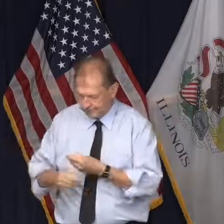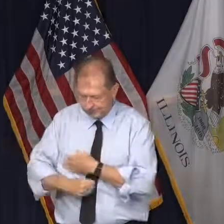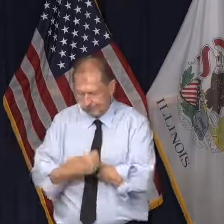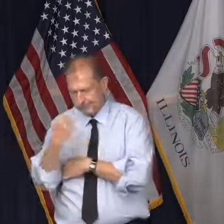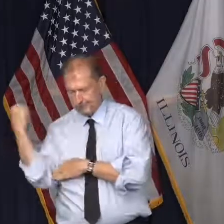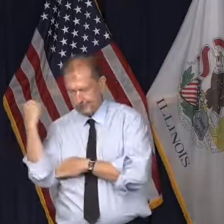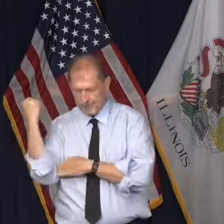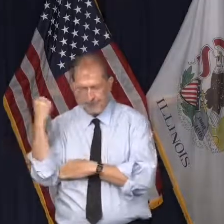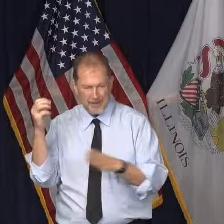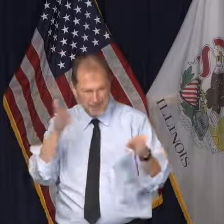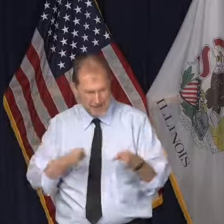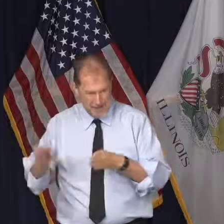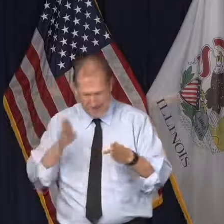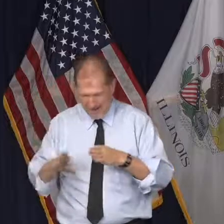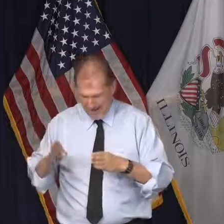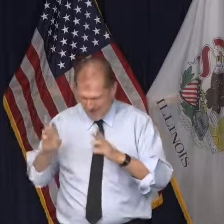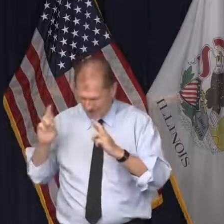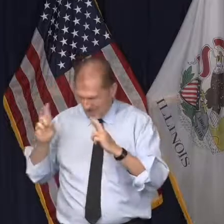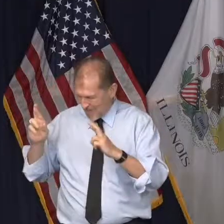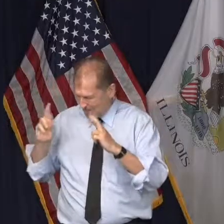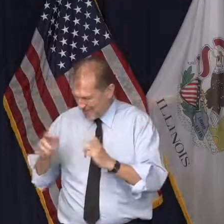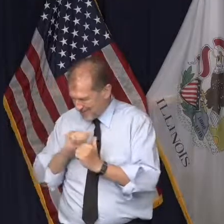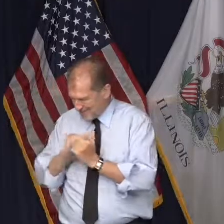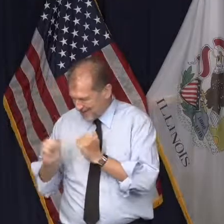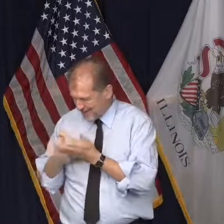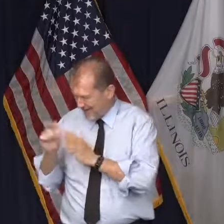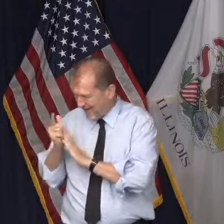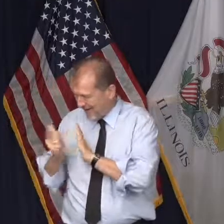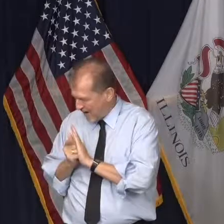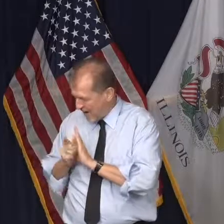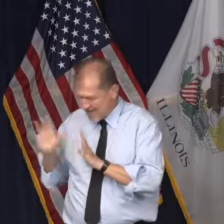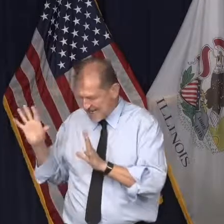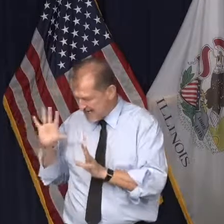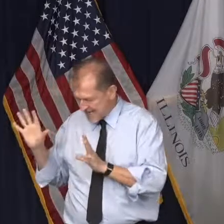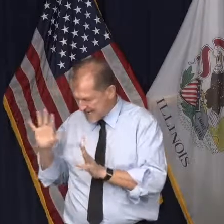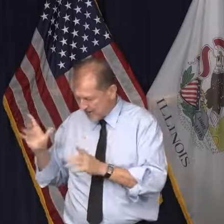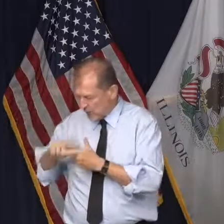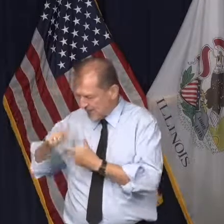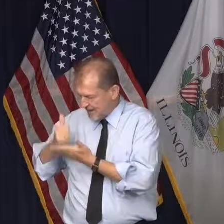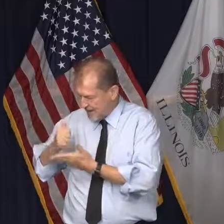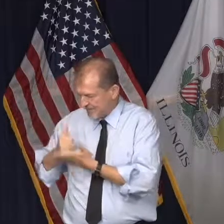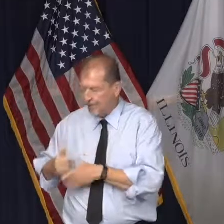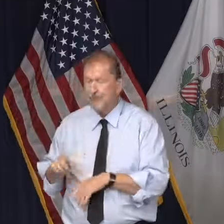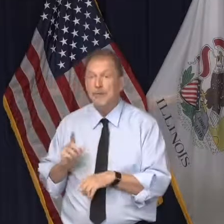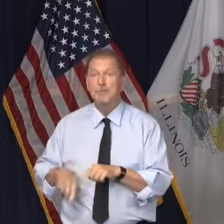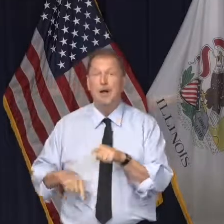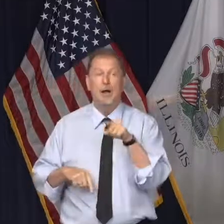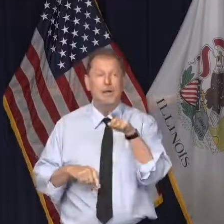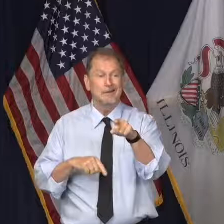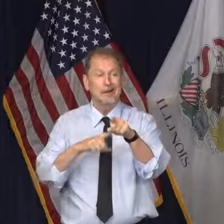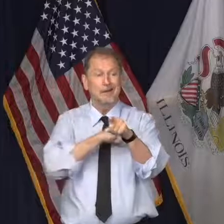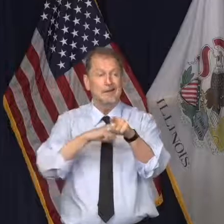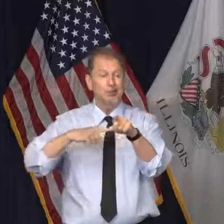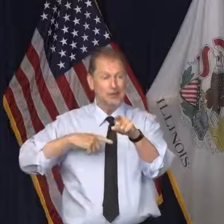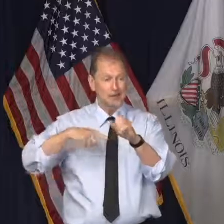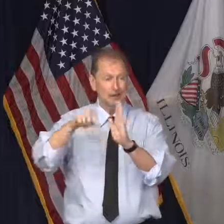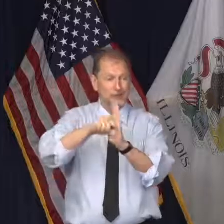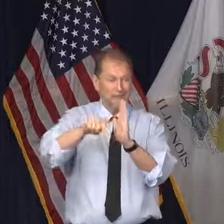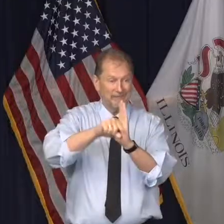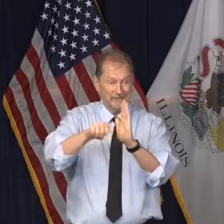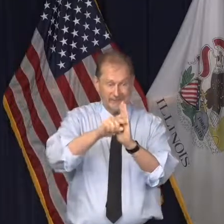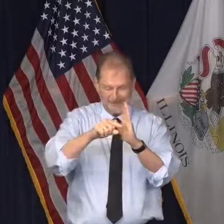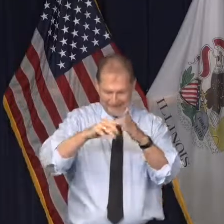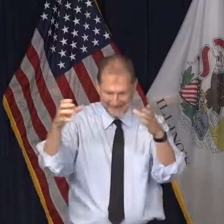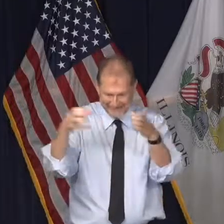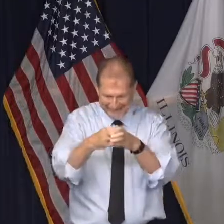hospital transformation bill would get passed that might assist that. The legislature didn't get that done in the in the 4-day